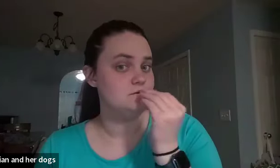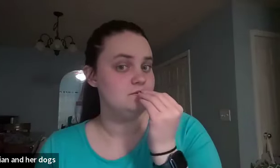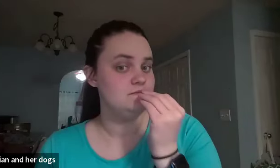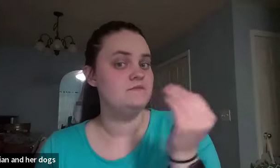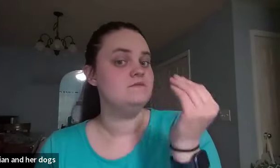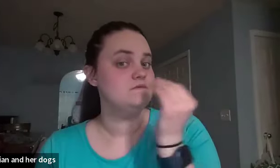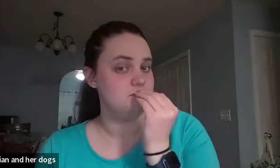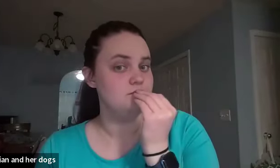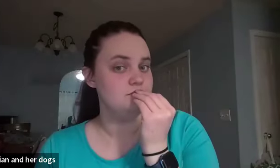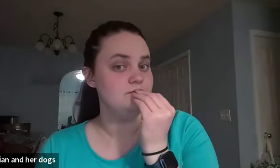food, food.